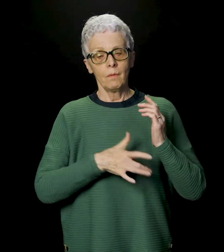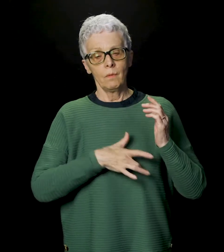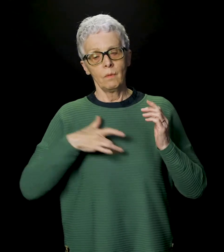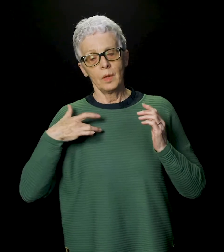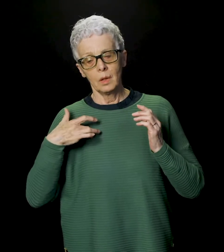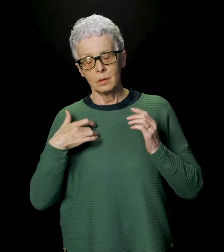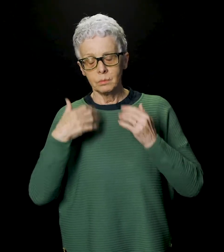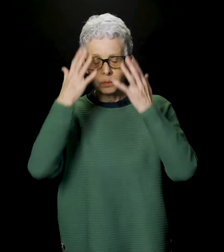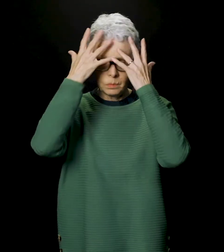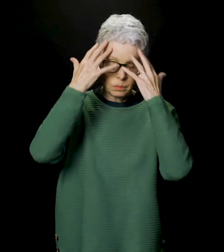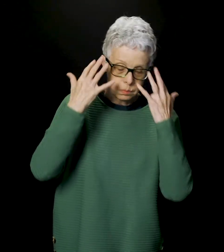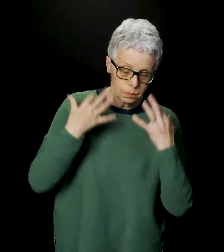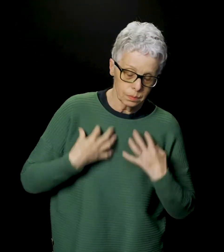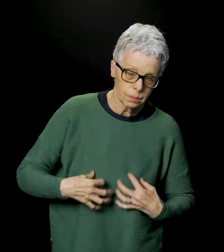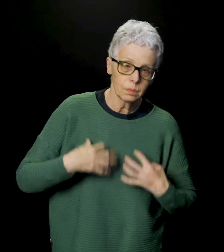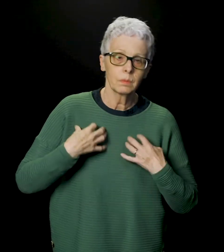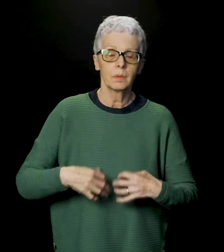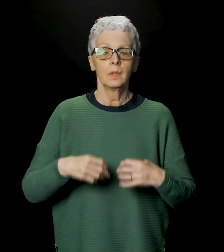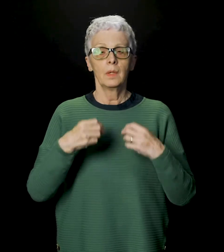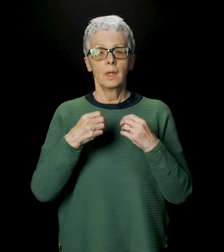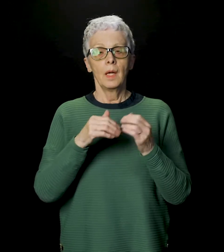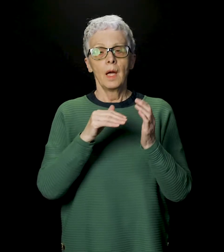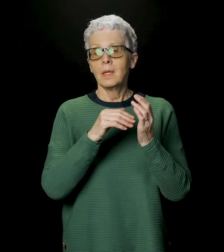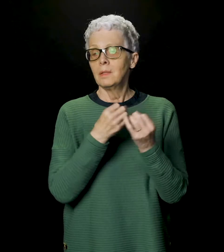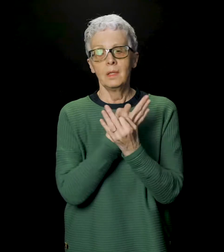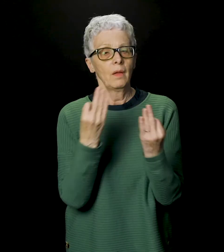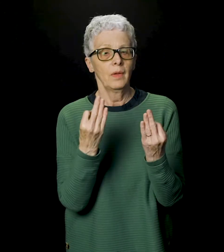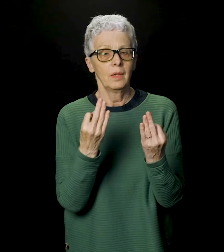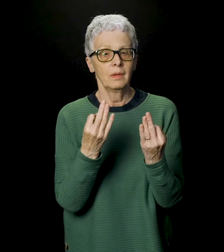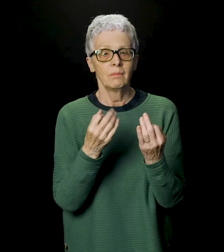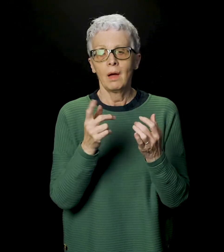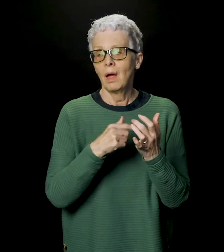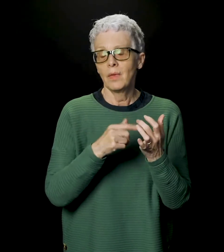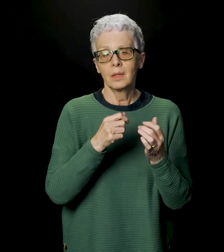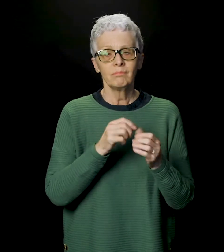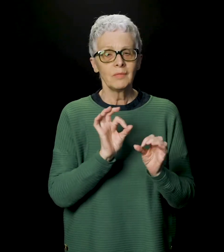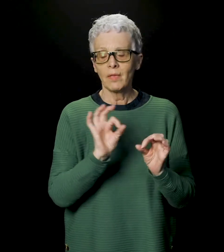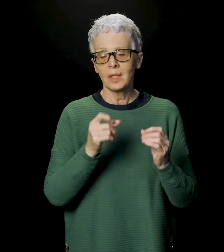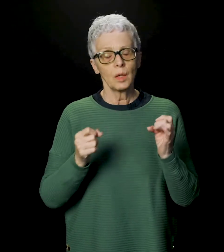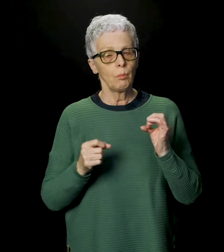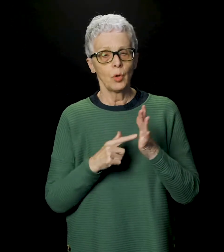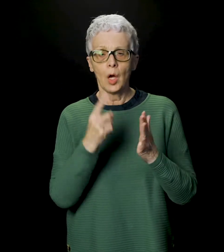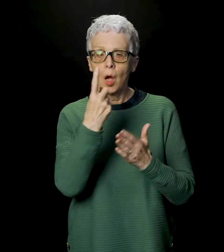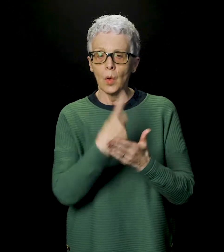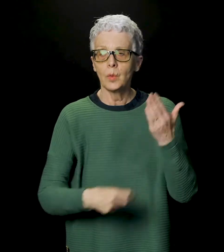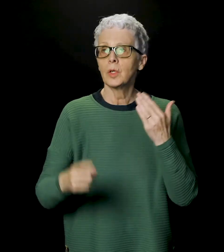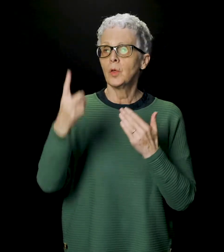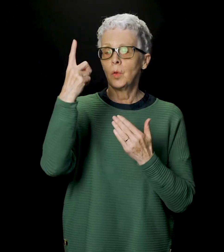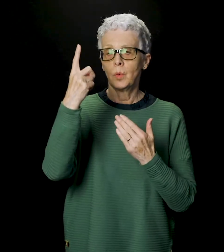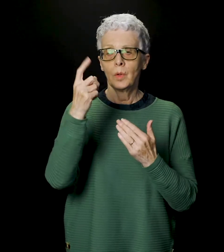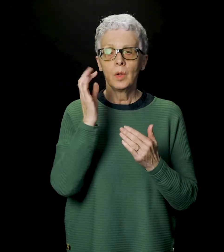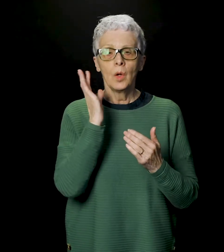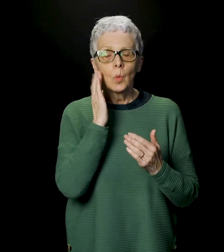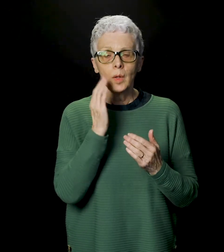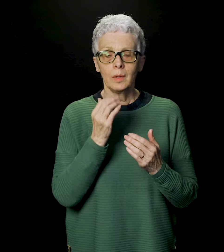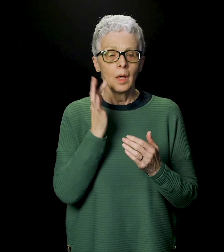overwhelmed, Lord, I thank you that nothing else matters but you, Lord. At a time where we're getting so